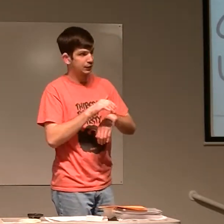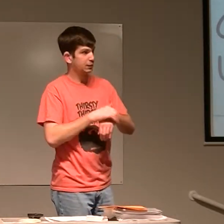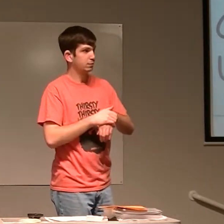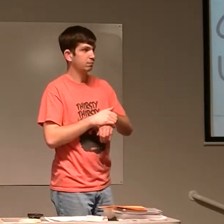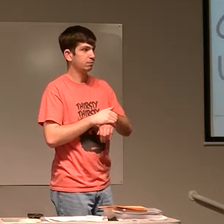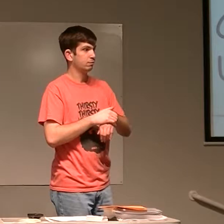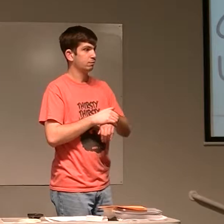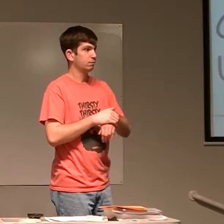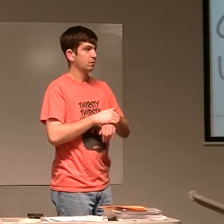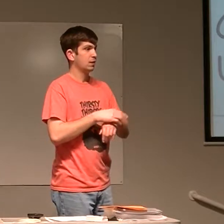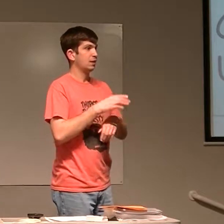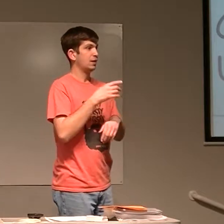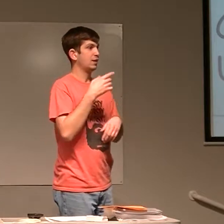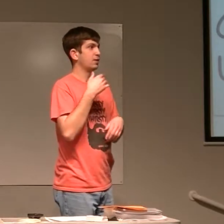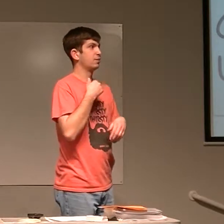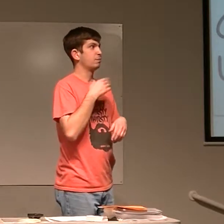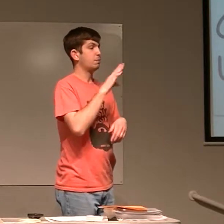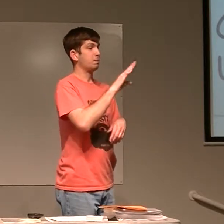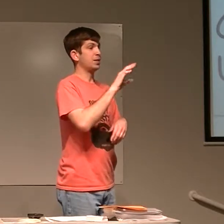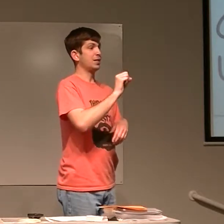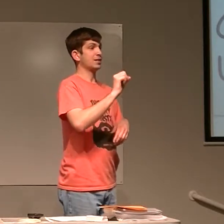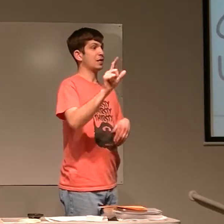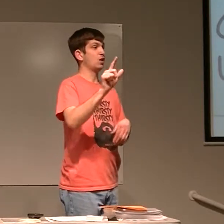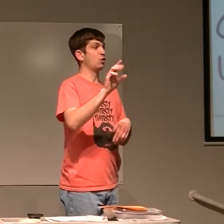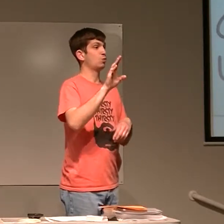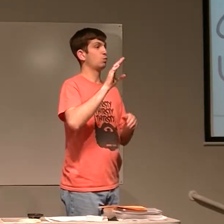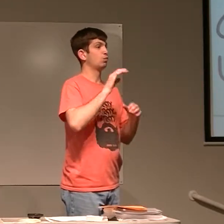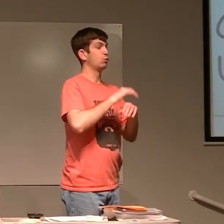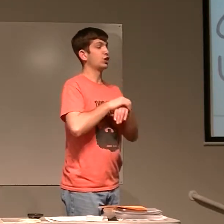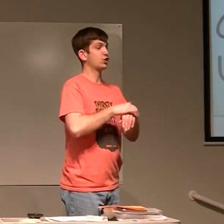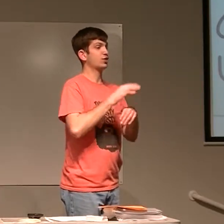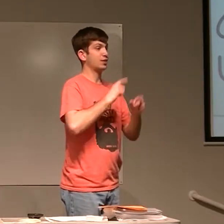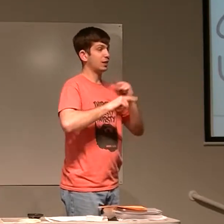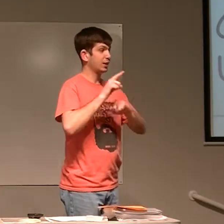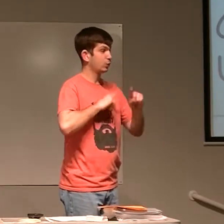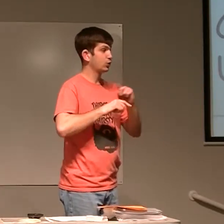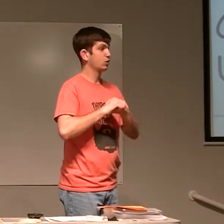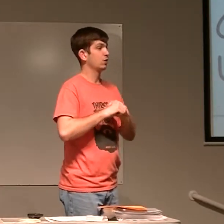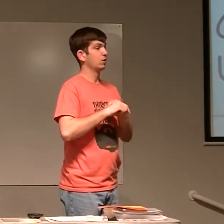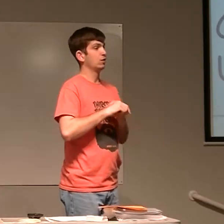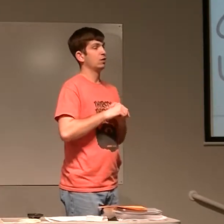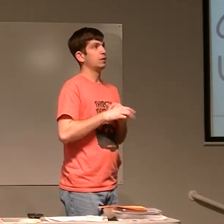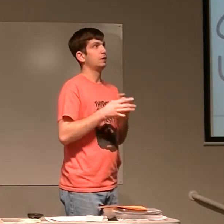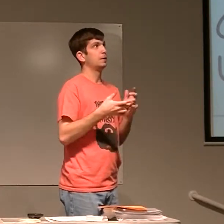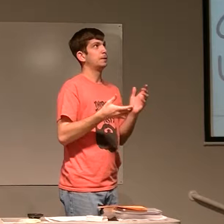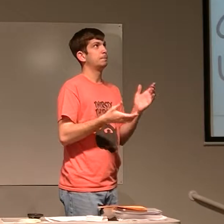England, and BSL, British Sign Language,